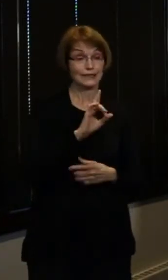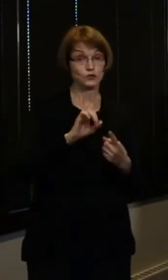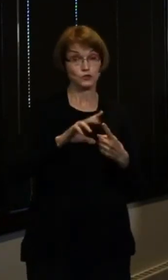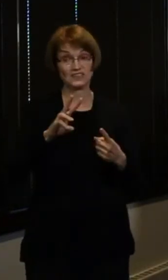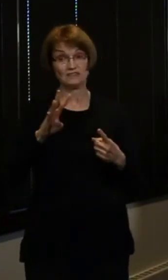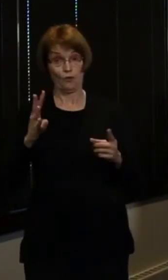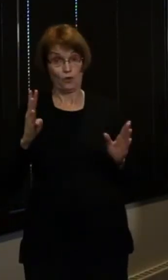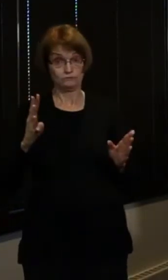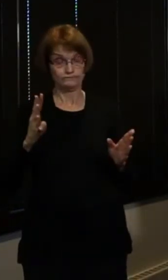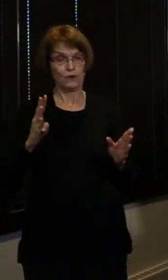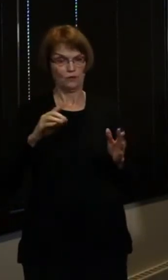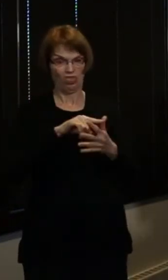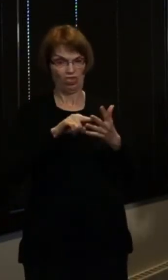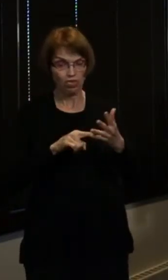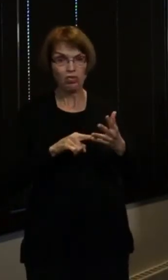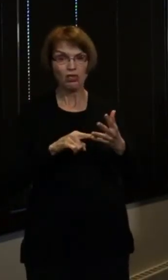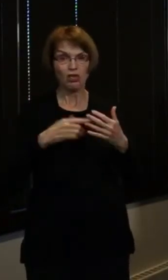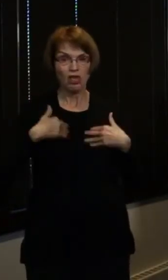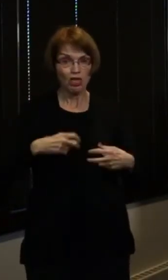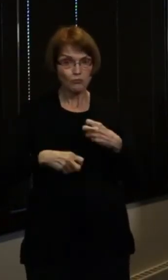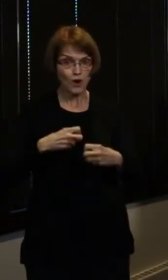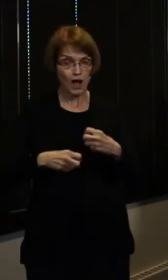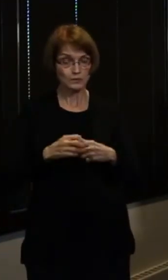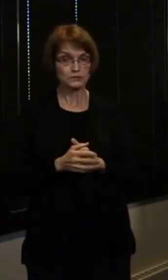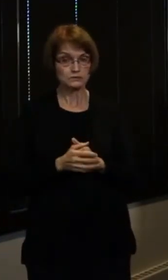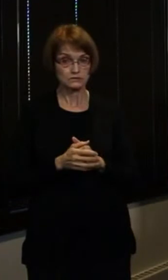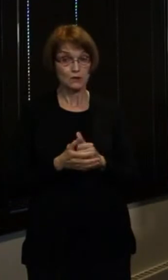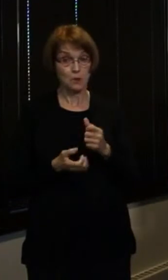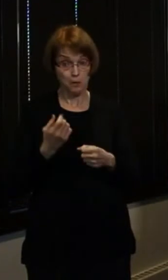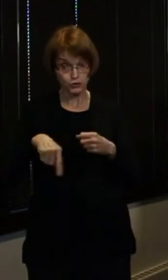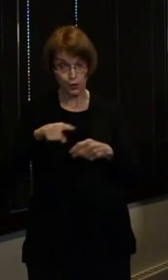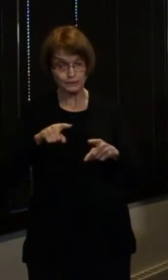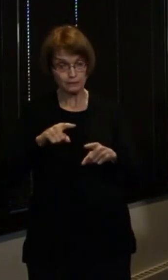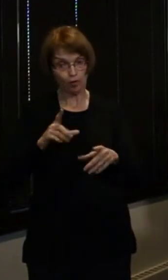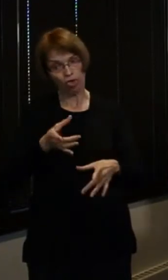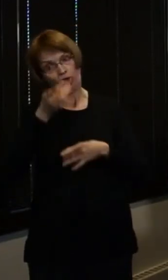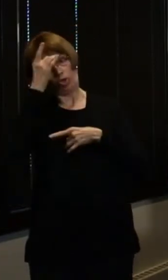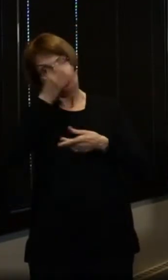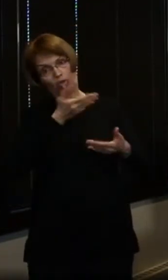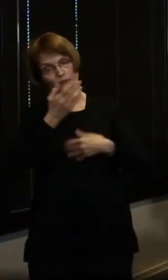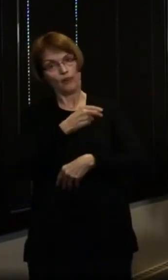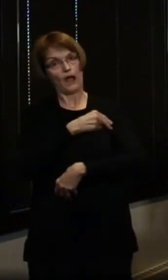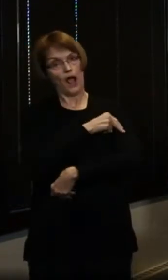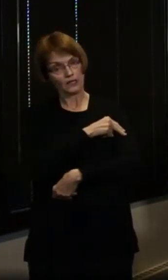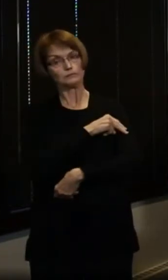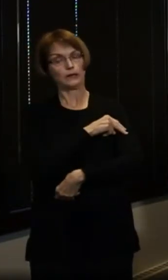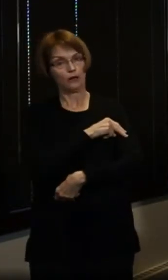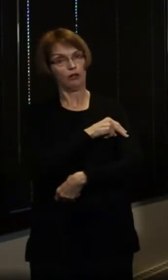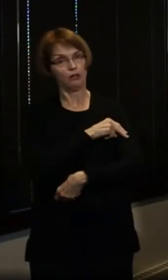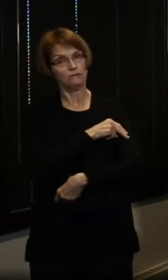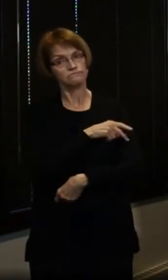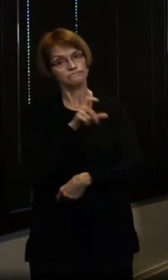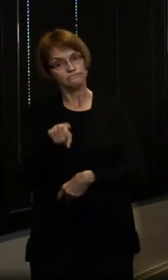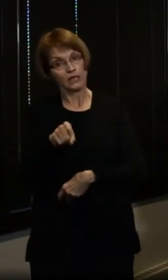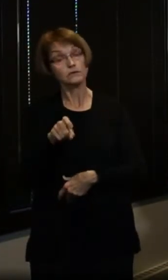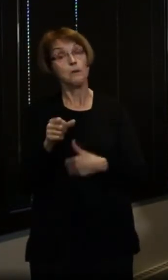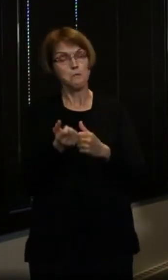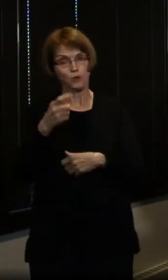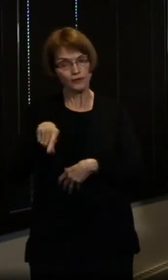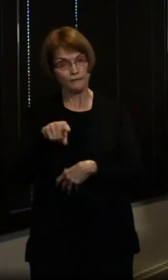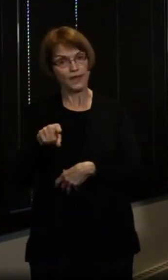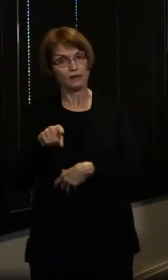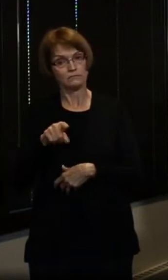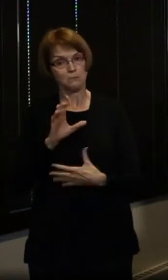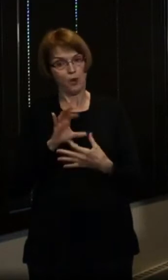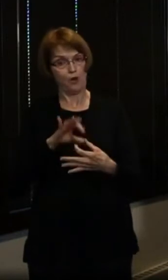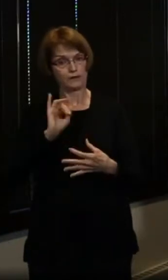of those health conditions. So the vast majority of people that get sick enough to have to go to the hospital fit